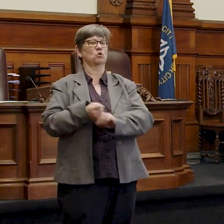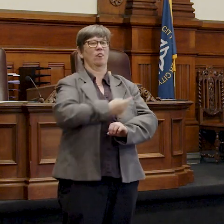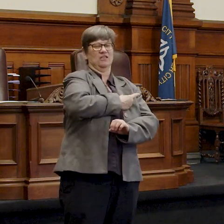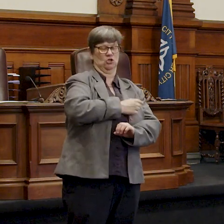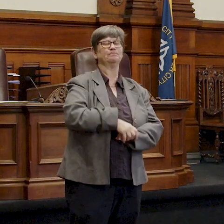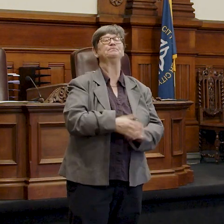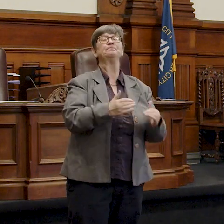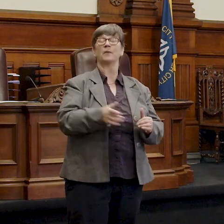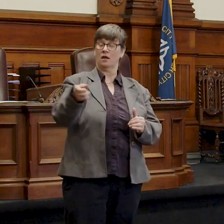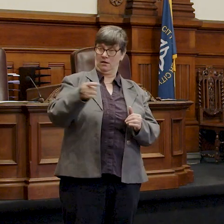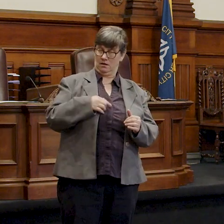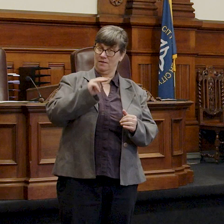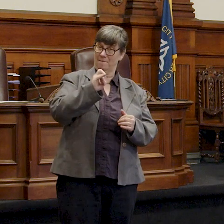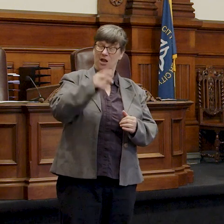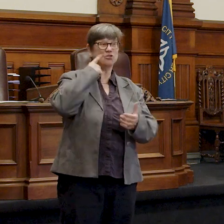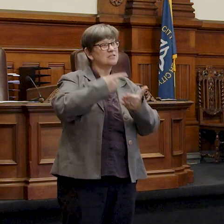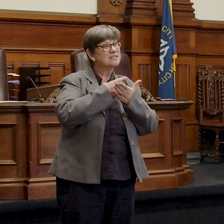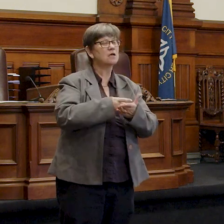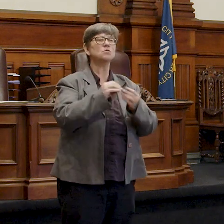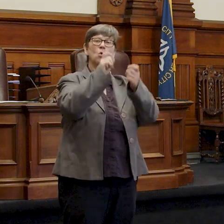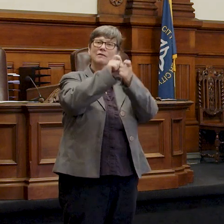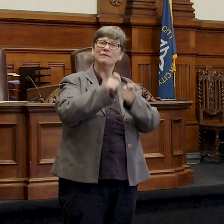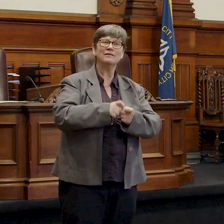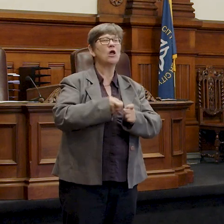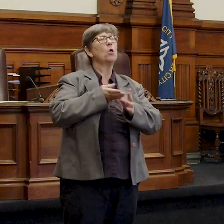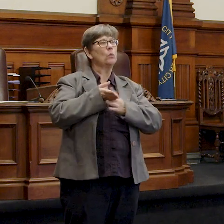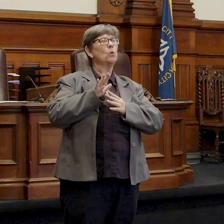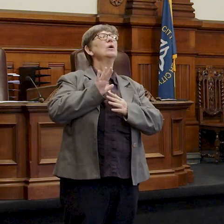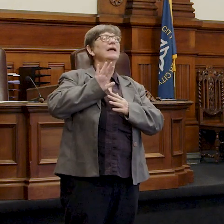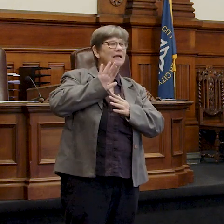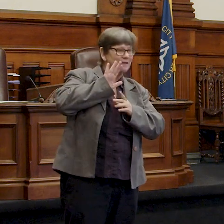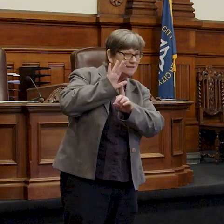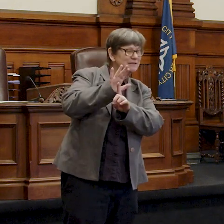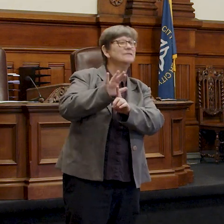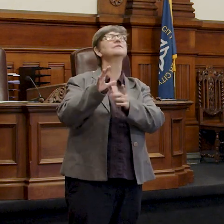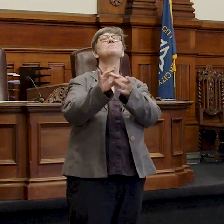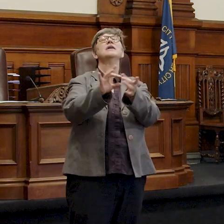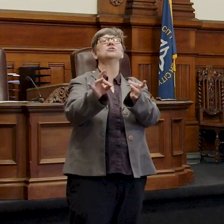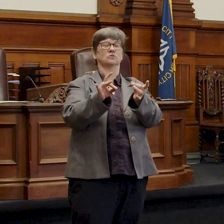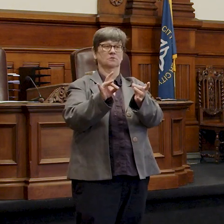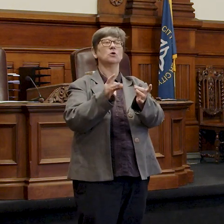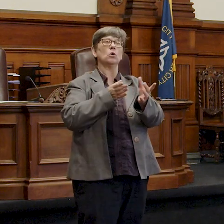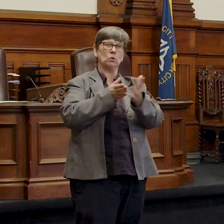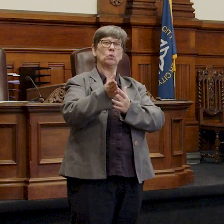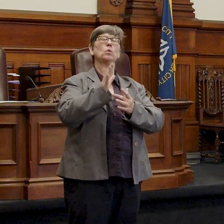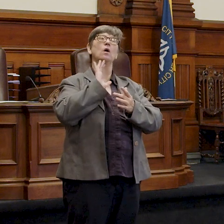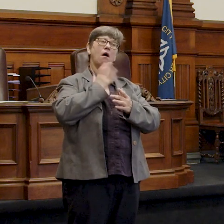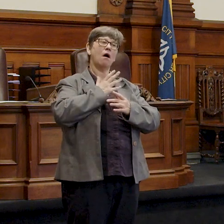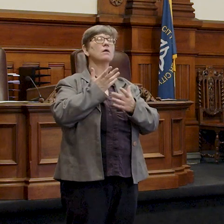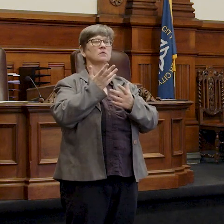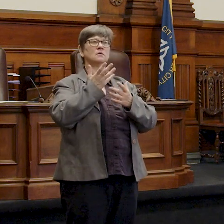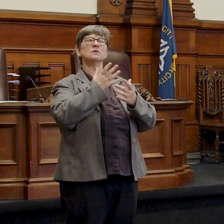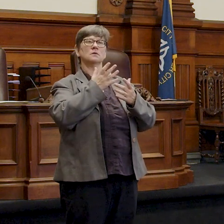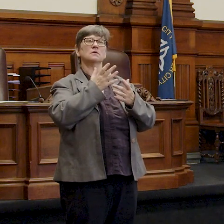just discussed, and as illustrated in more detail throughout the Mayor's message accompanying our online budget, this budget funds